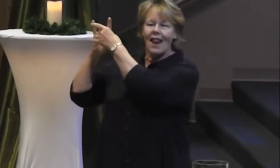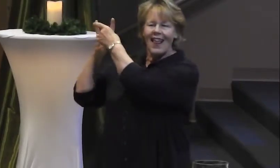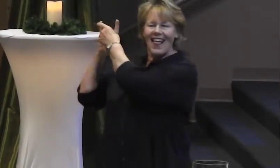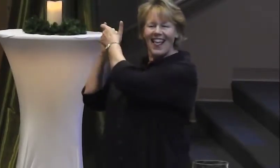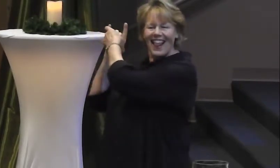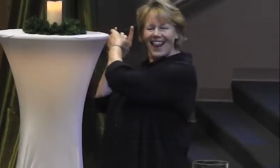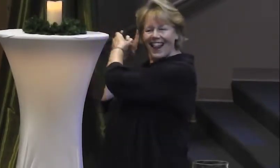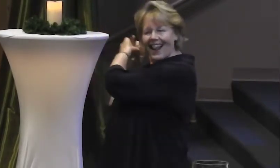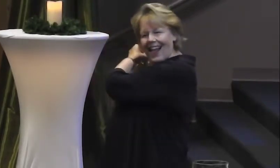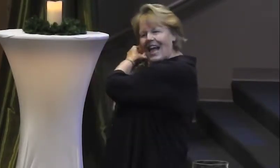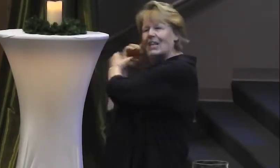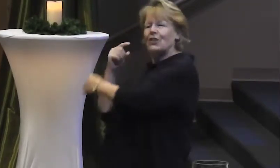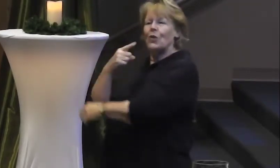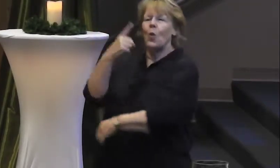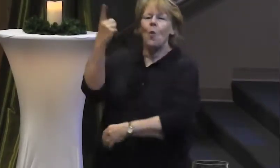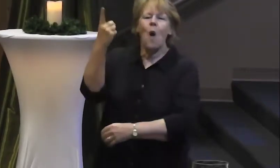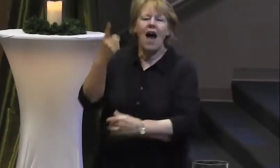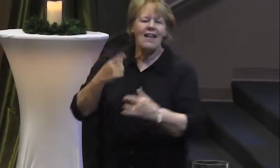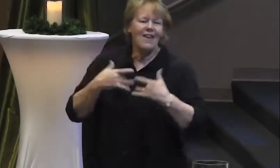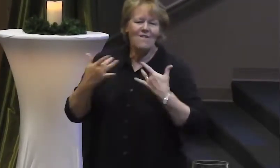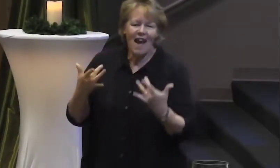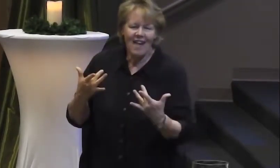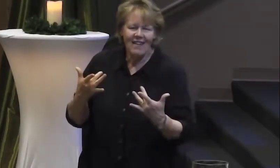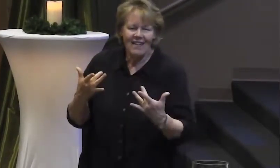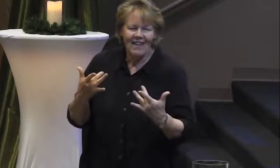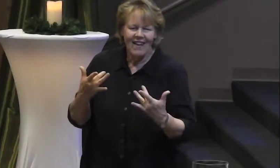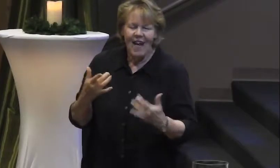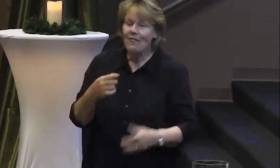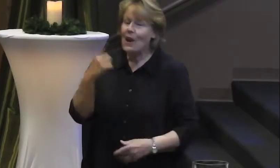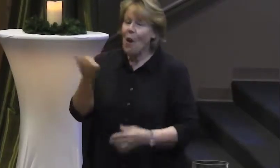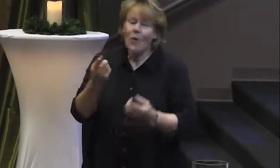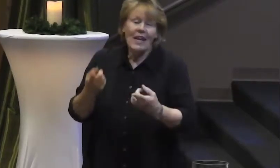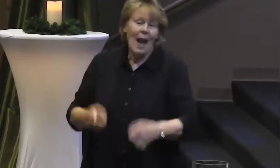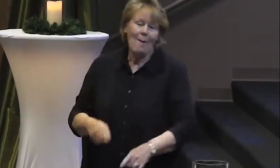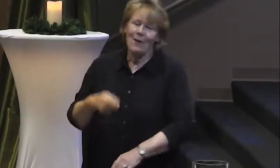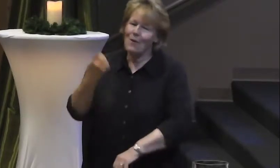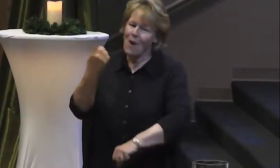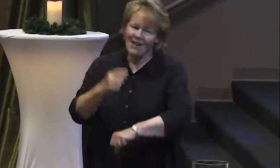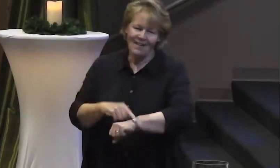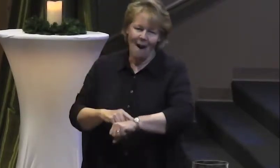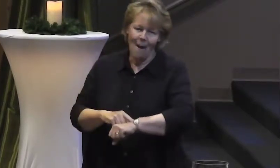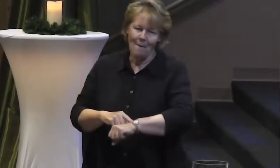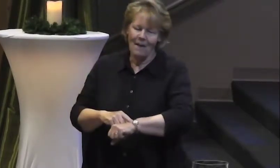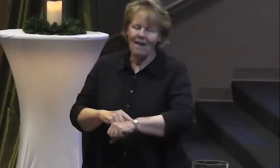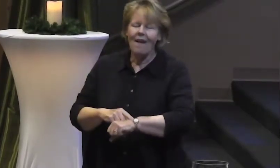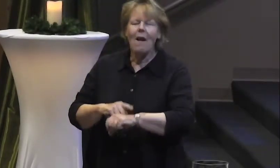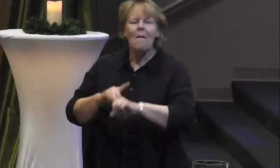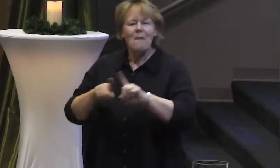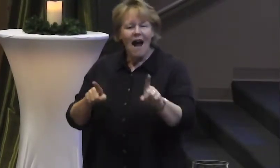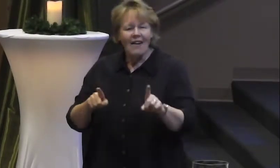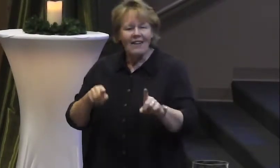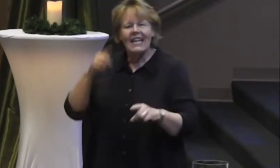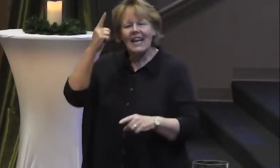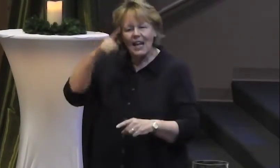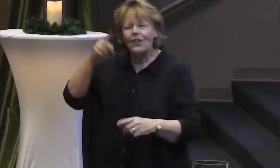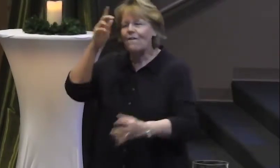astounding event, which only happened once, but it is for all times. And God